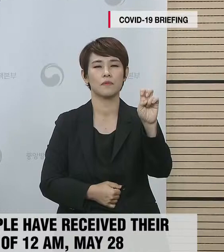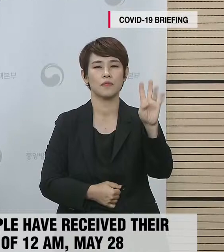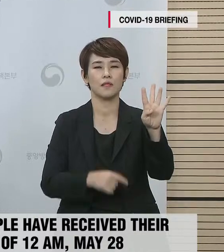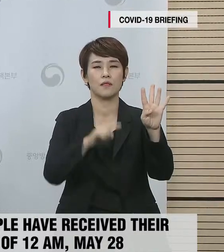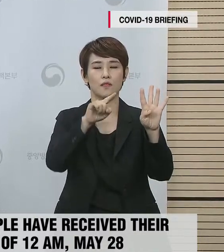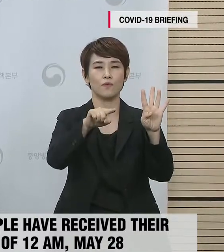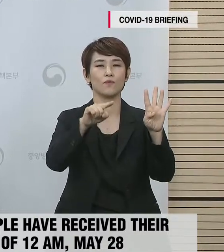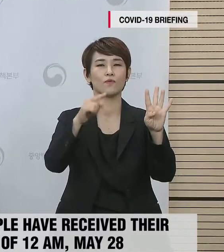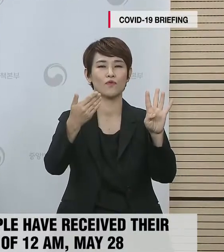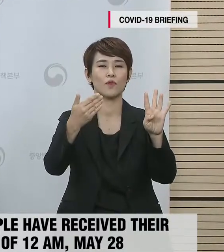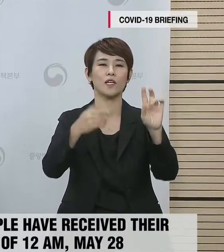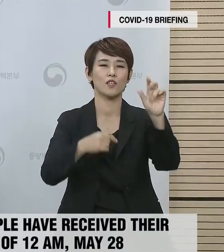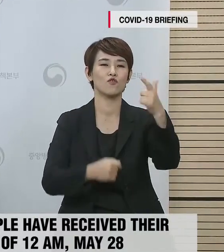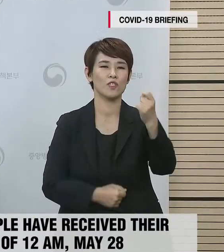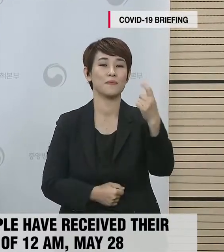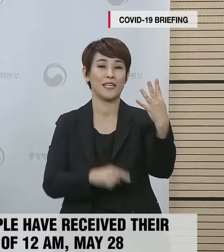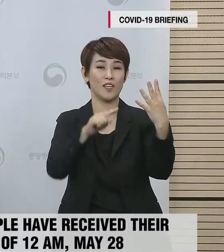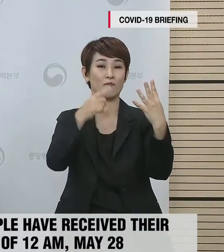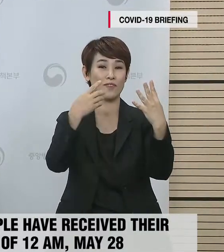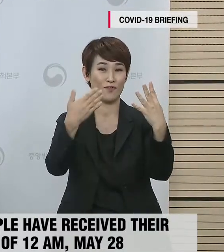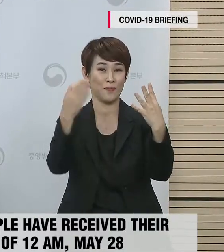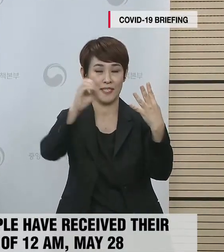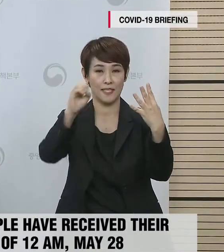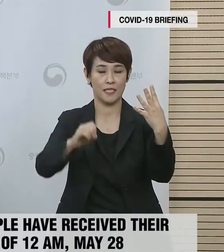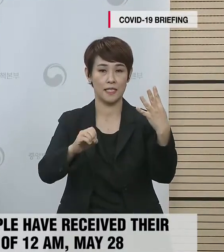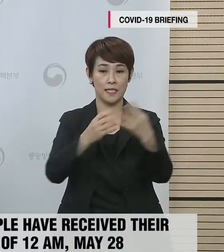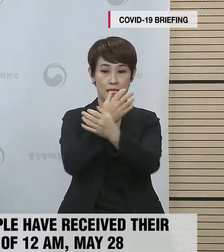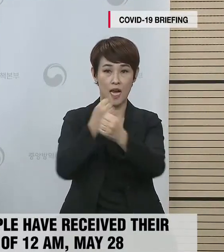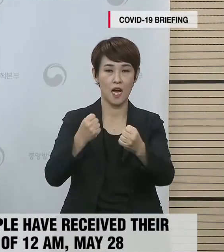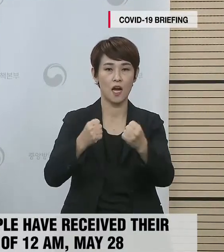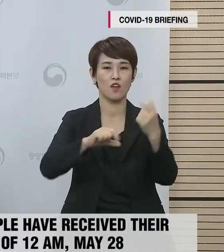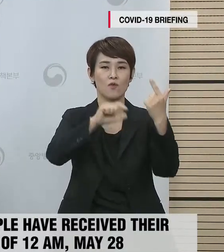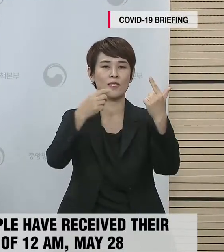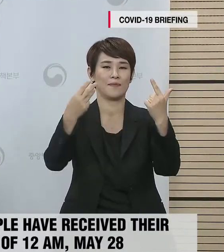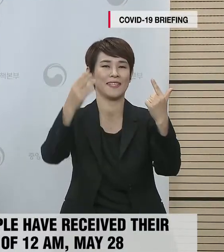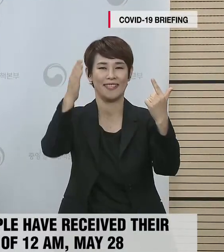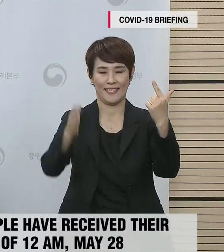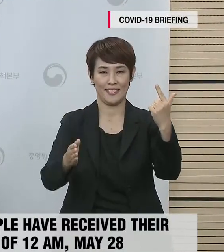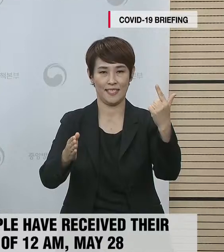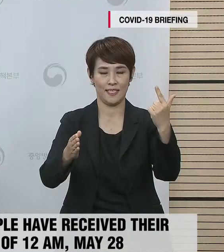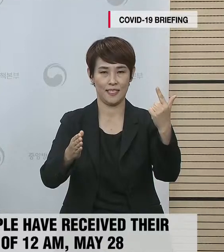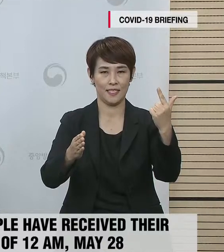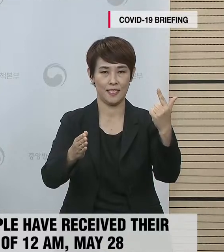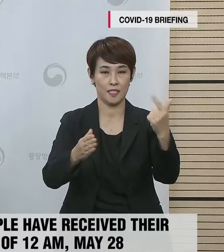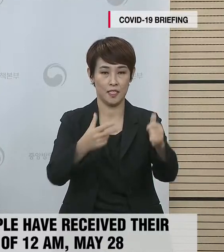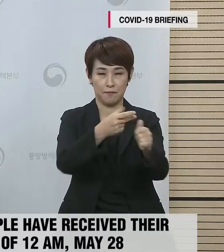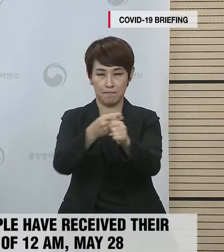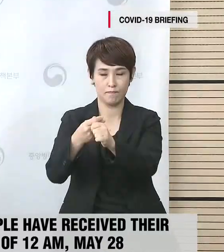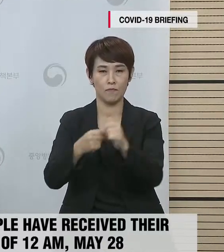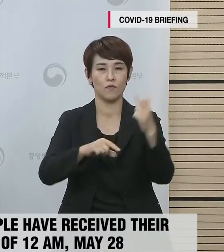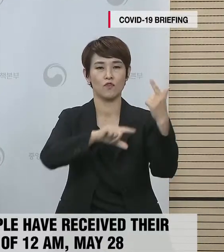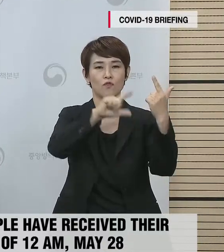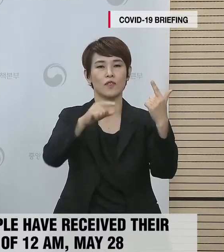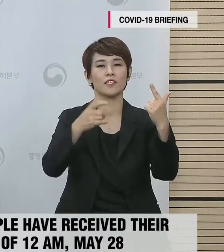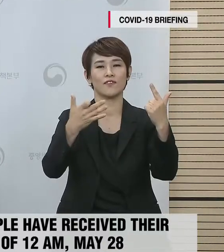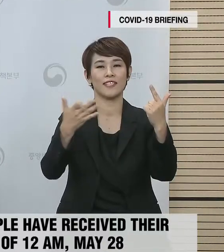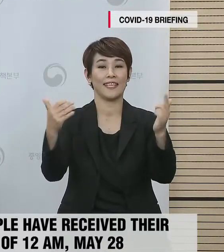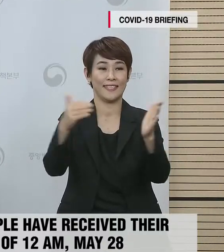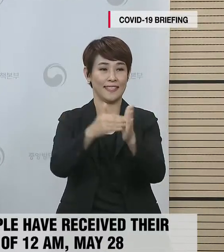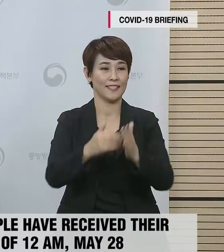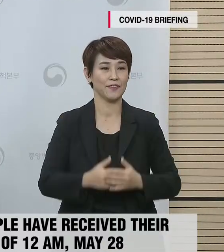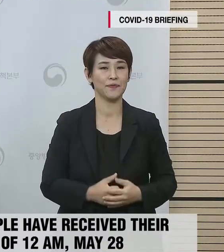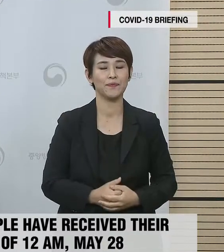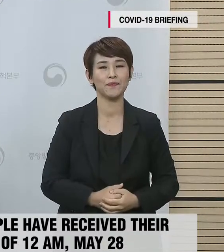612,000, and for the senior citizens, we have about 64.5% of the booking rate, and